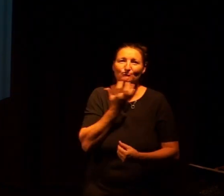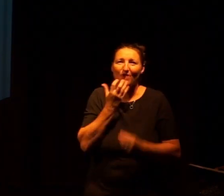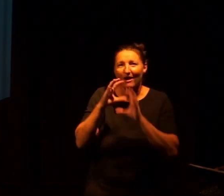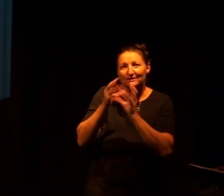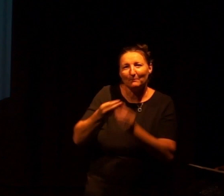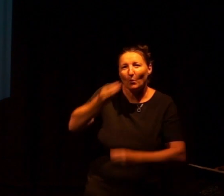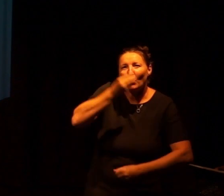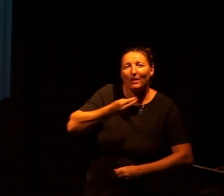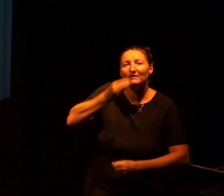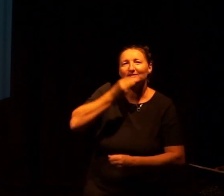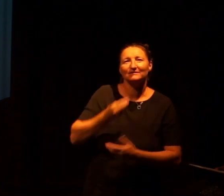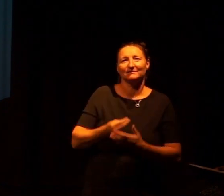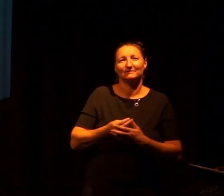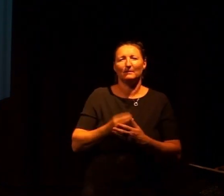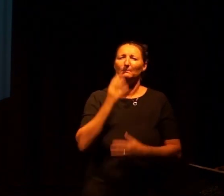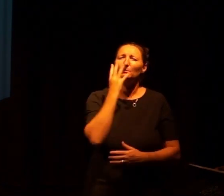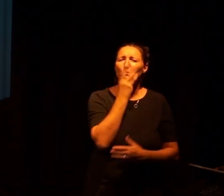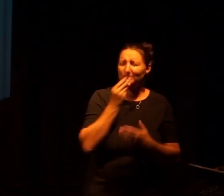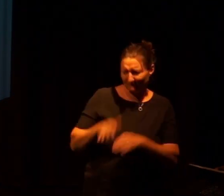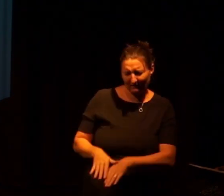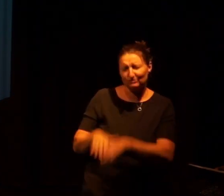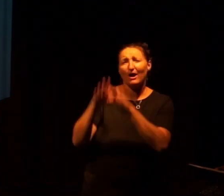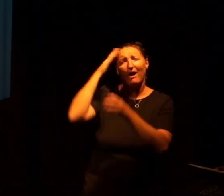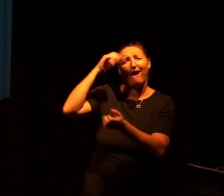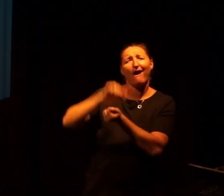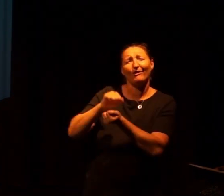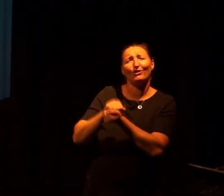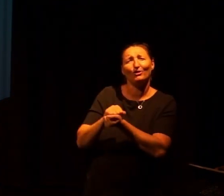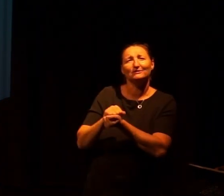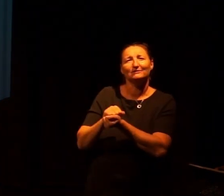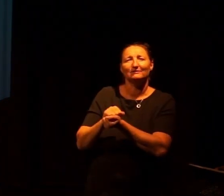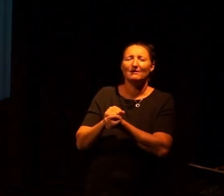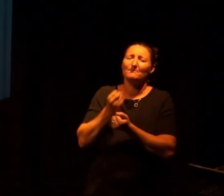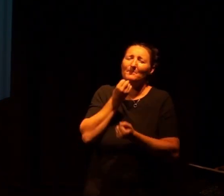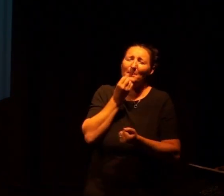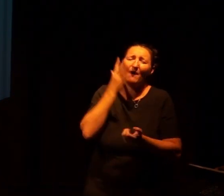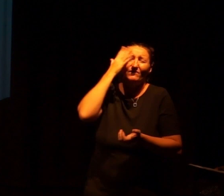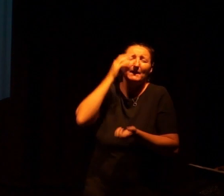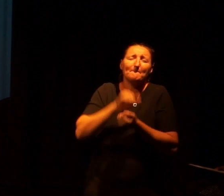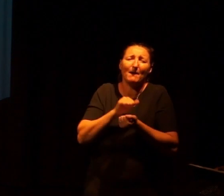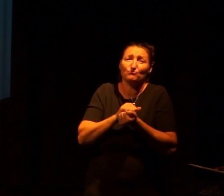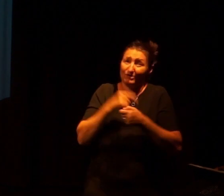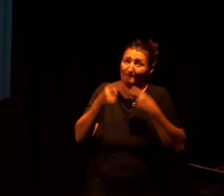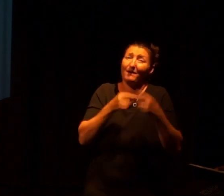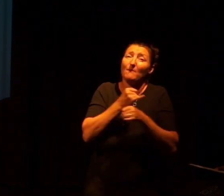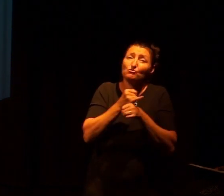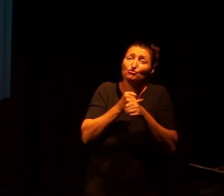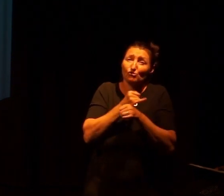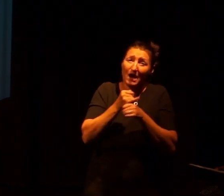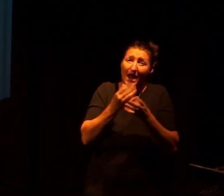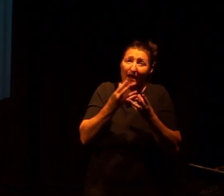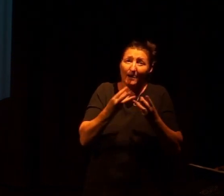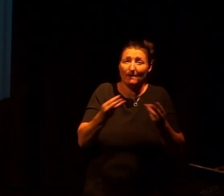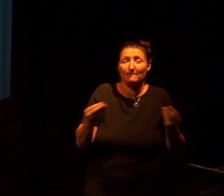me after. My beautiful childhood days, those lovely memories that are now becoming grey.